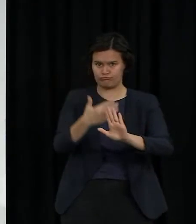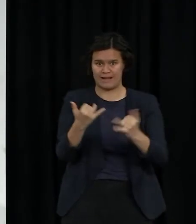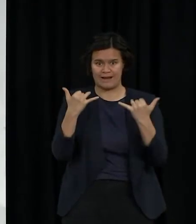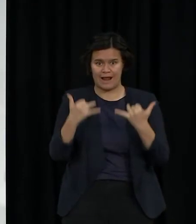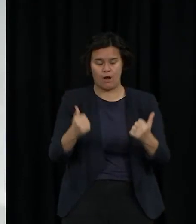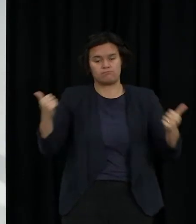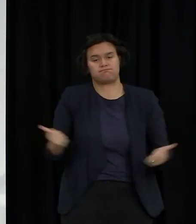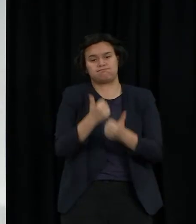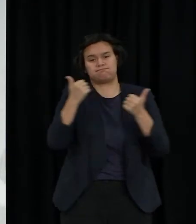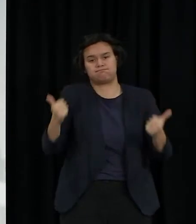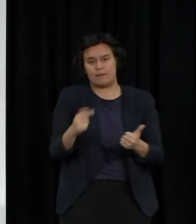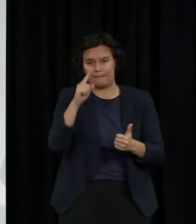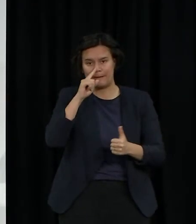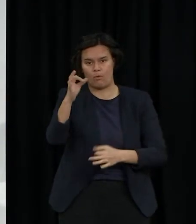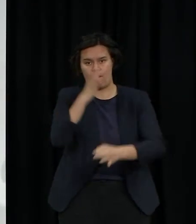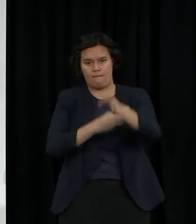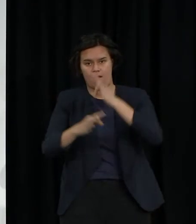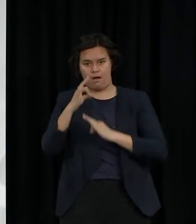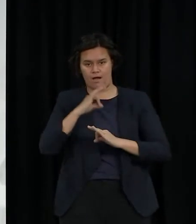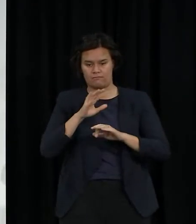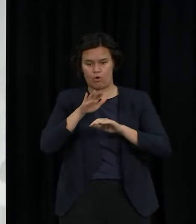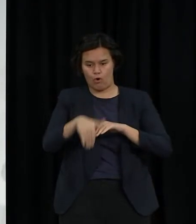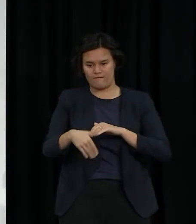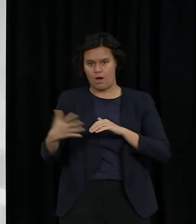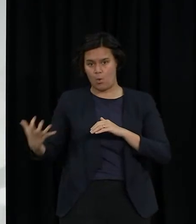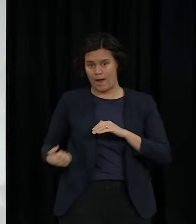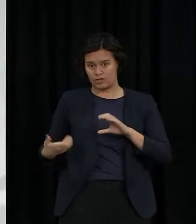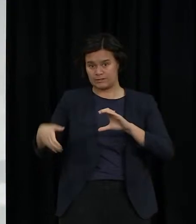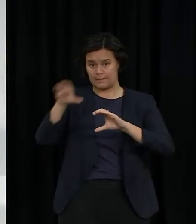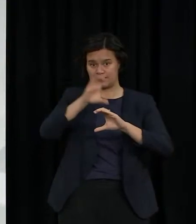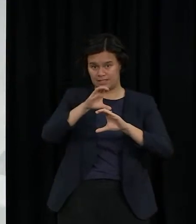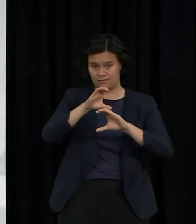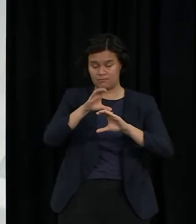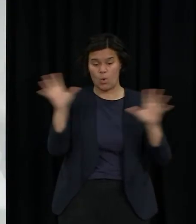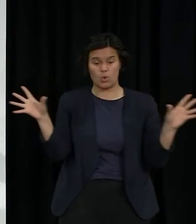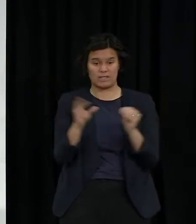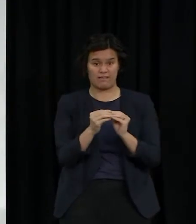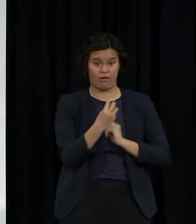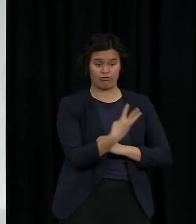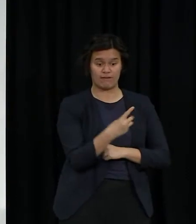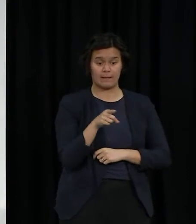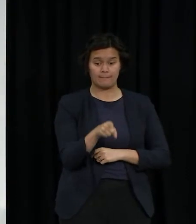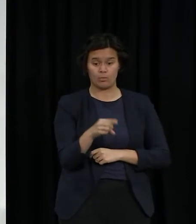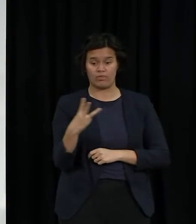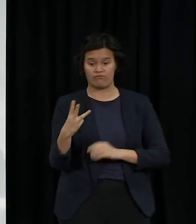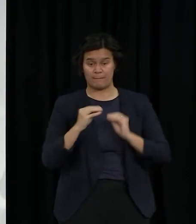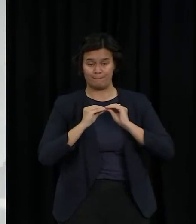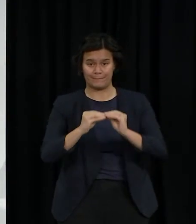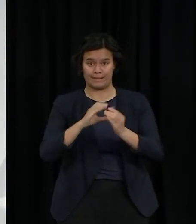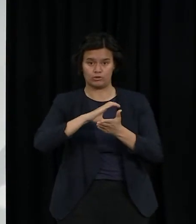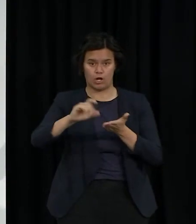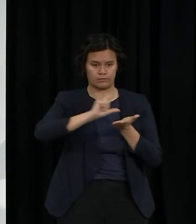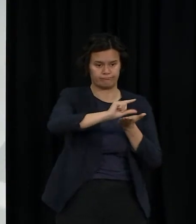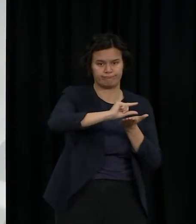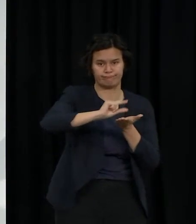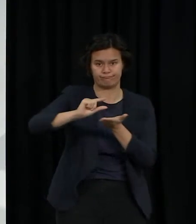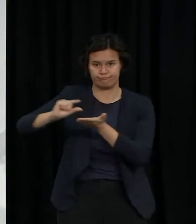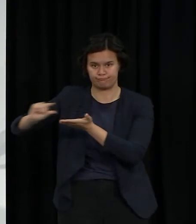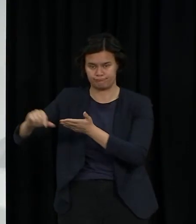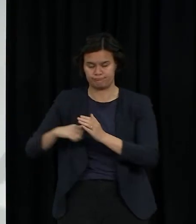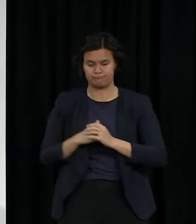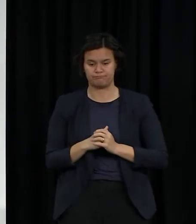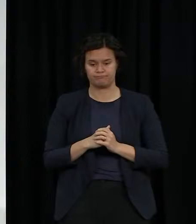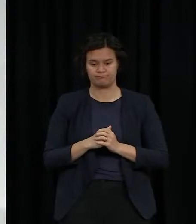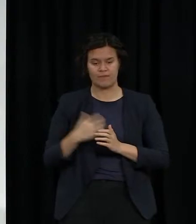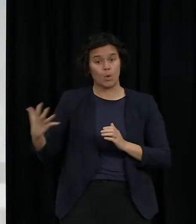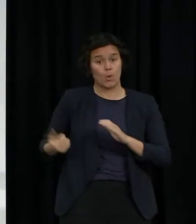652,103 applications for the wage subsidy have been approved, with $3.3 billion paid out. A new round of the